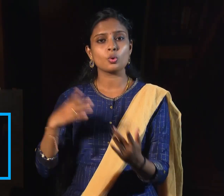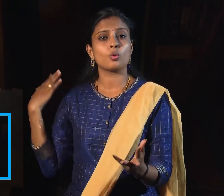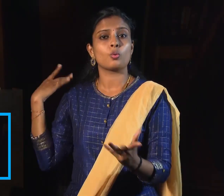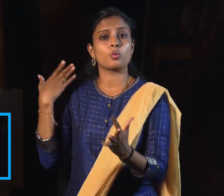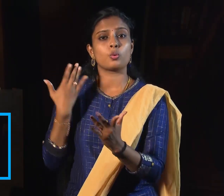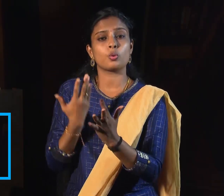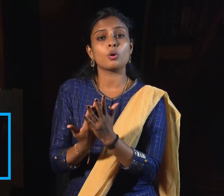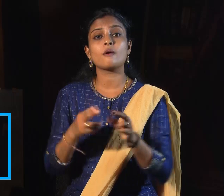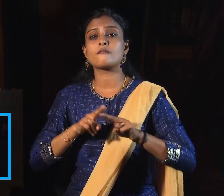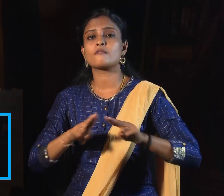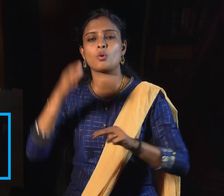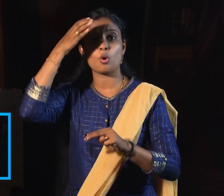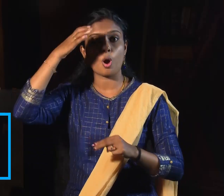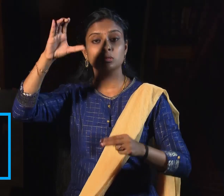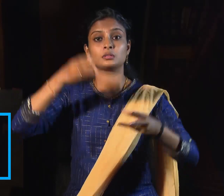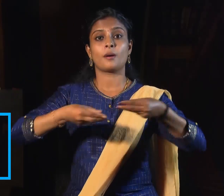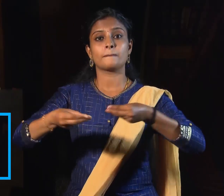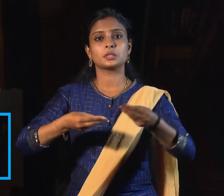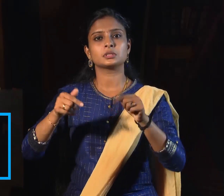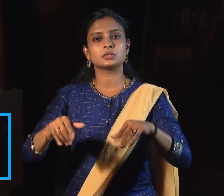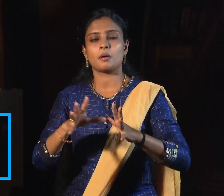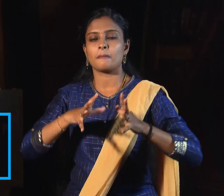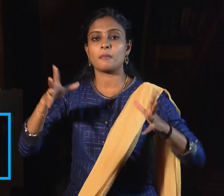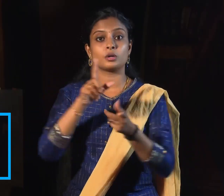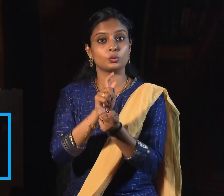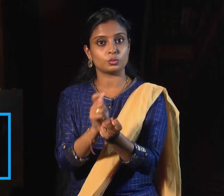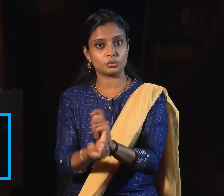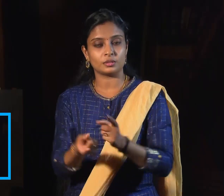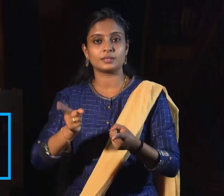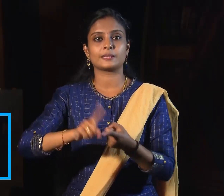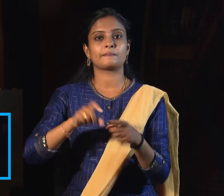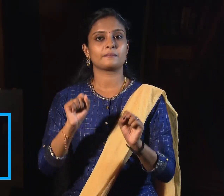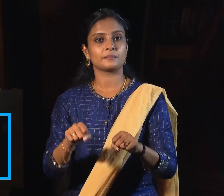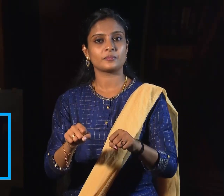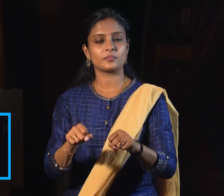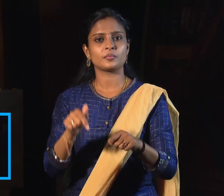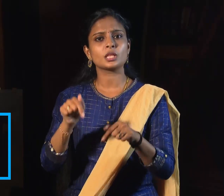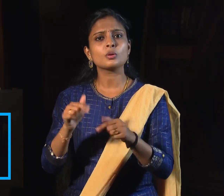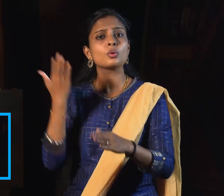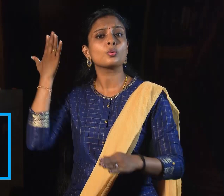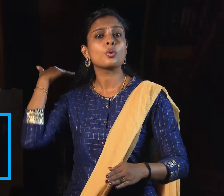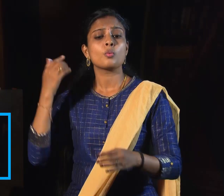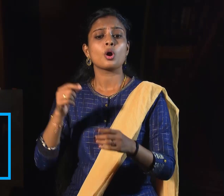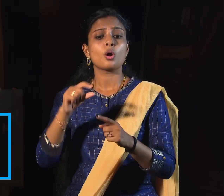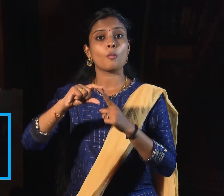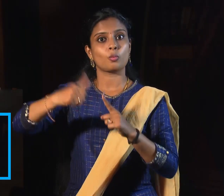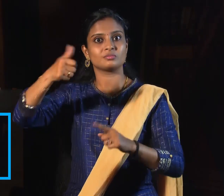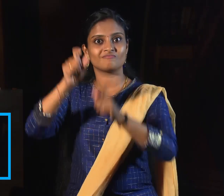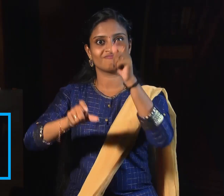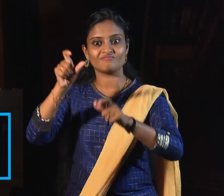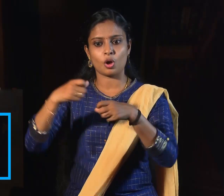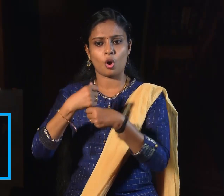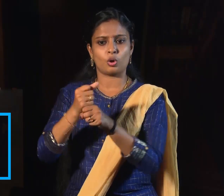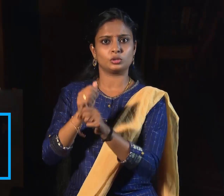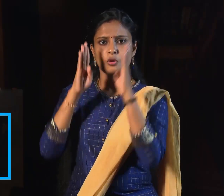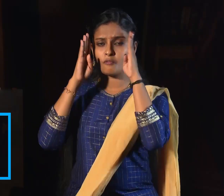the entire concept of business has undergone a drastic change. It has been turned from producer-oriented activity